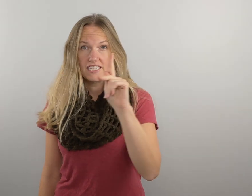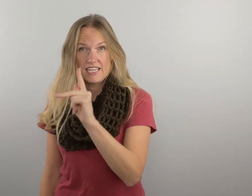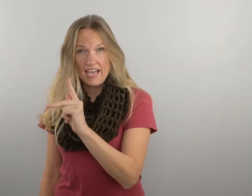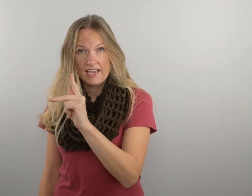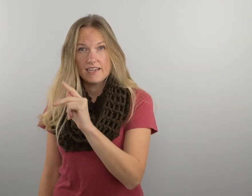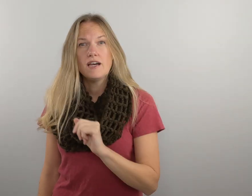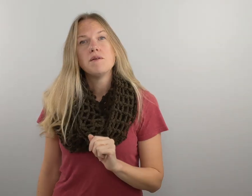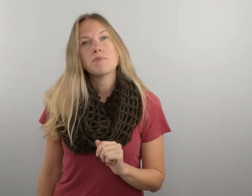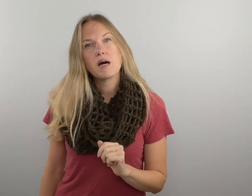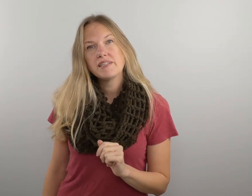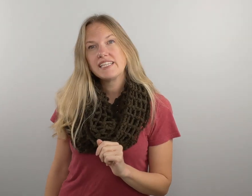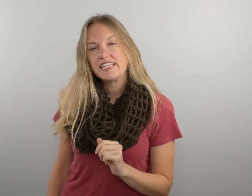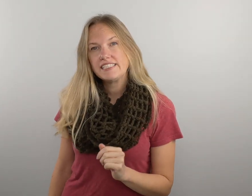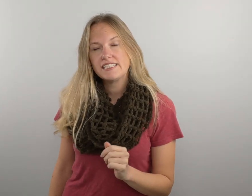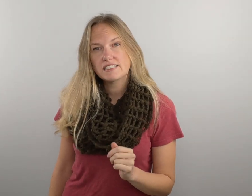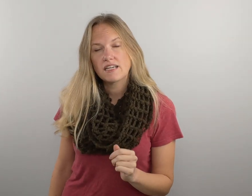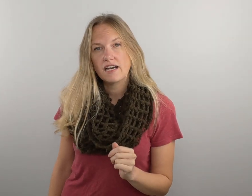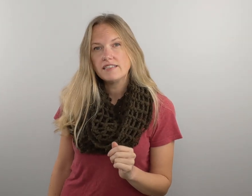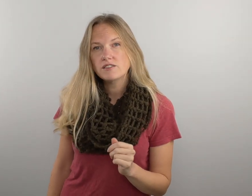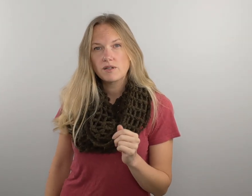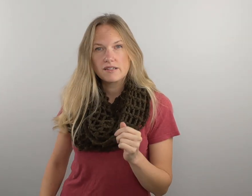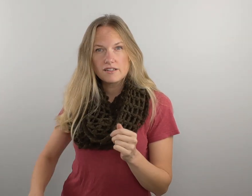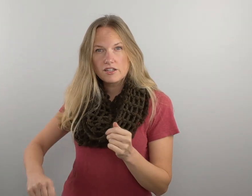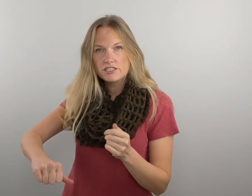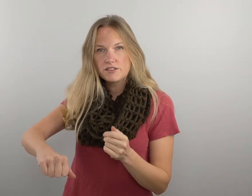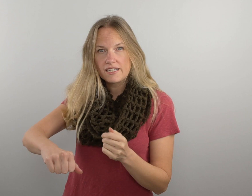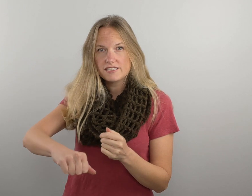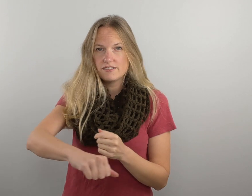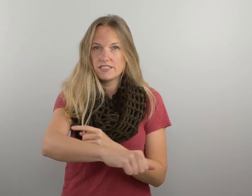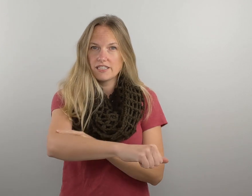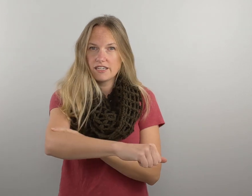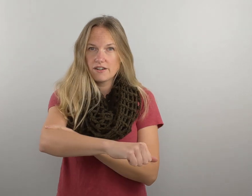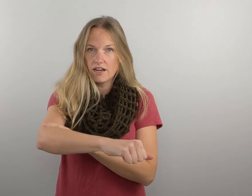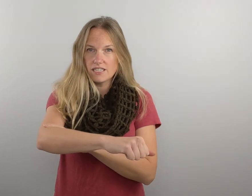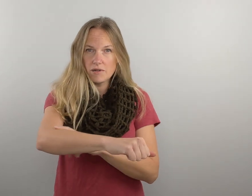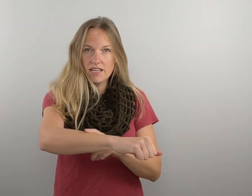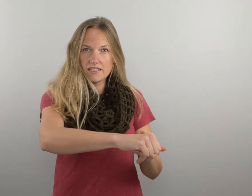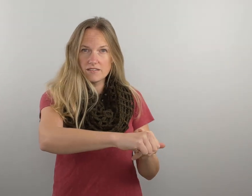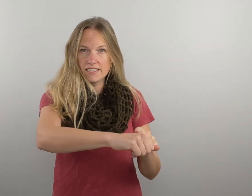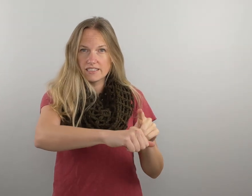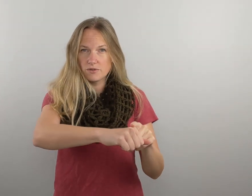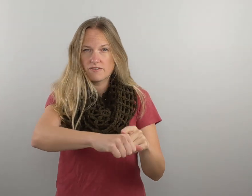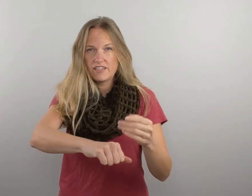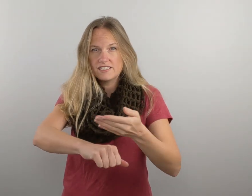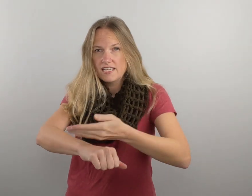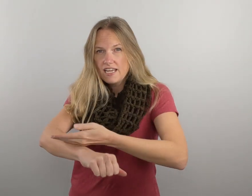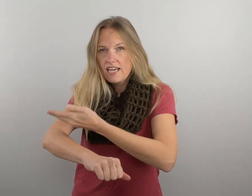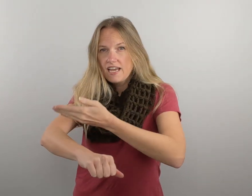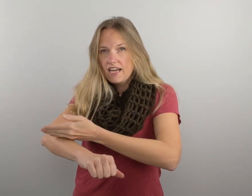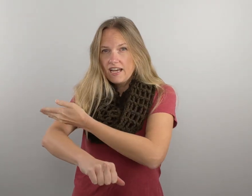K, but probably the easiest sign. So what I'm gonna encourage you guys to do is you take your non-dominant hand out like this with a fist,